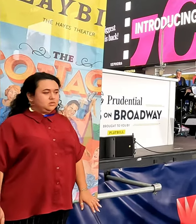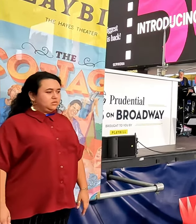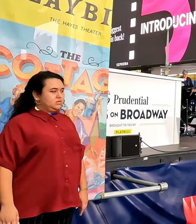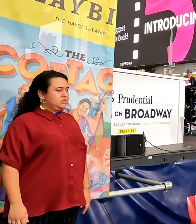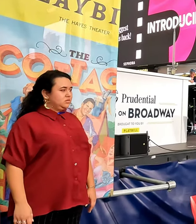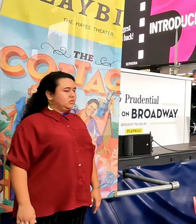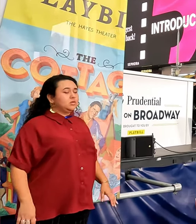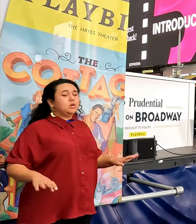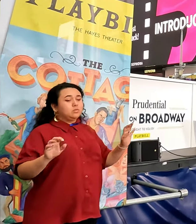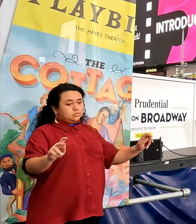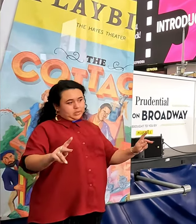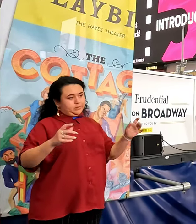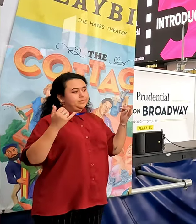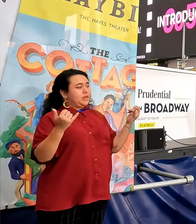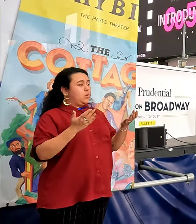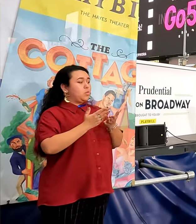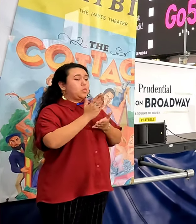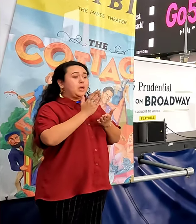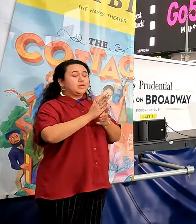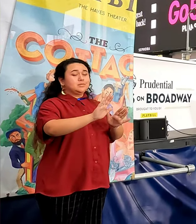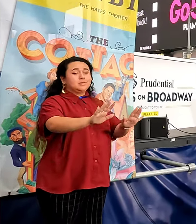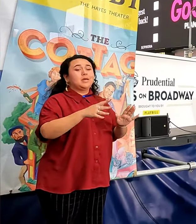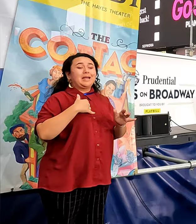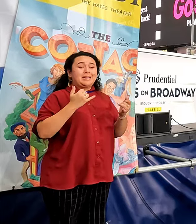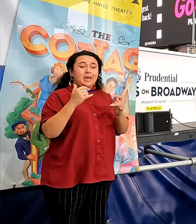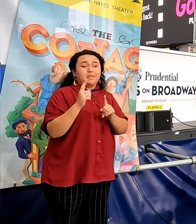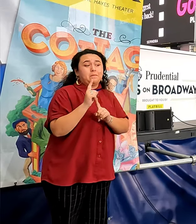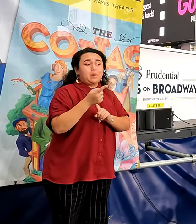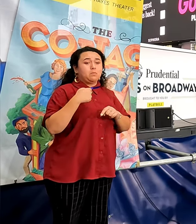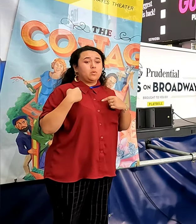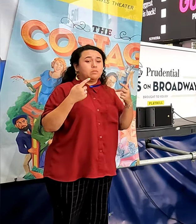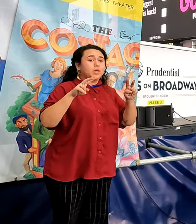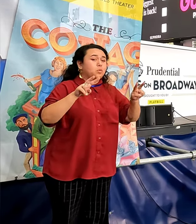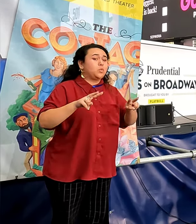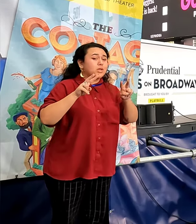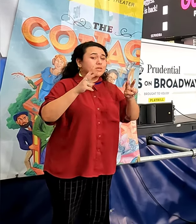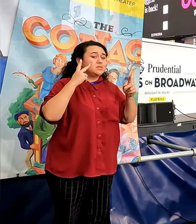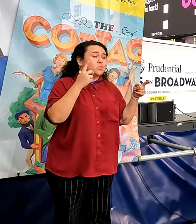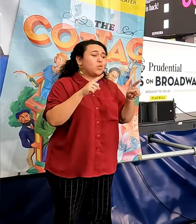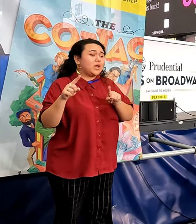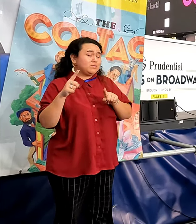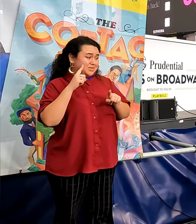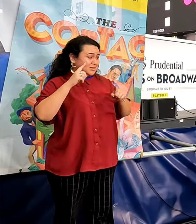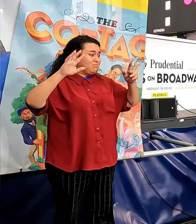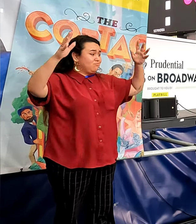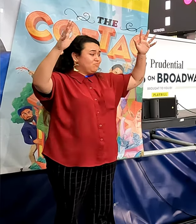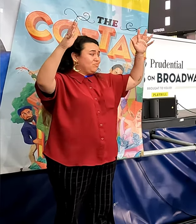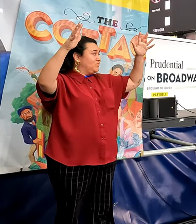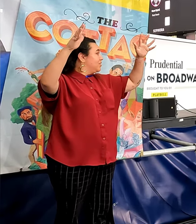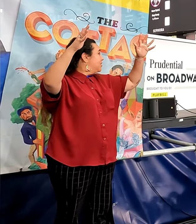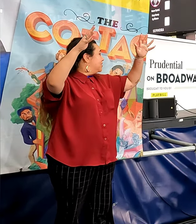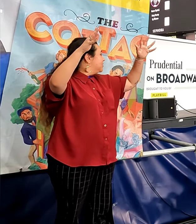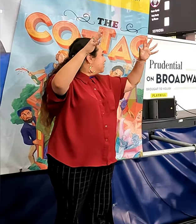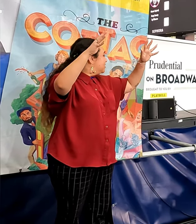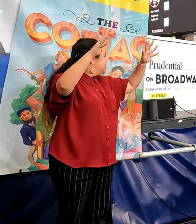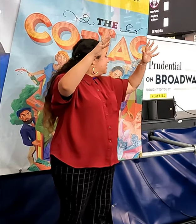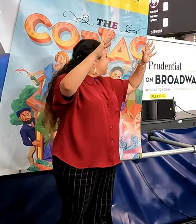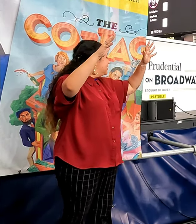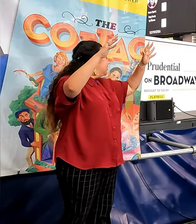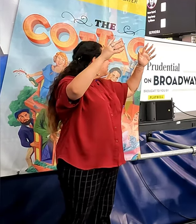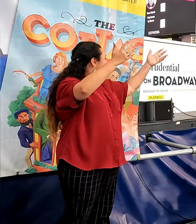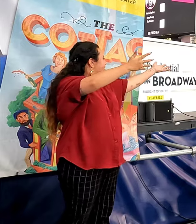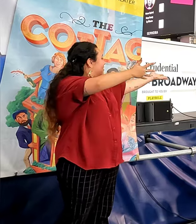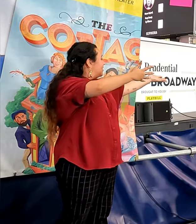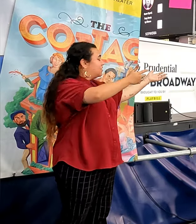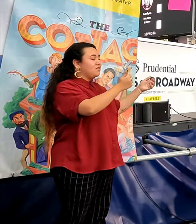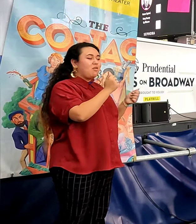okay, right. This is the moment we've all been waiting for, and can we give a big round of applause